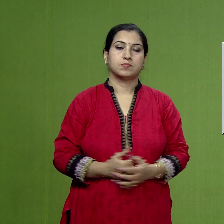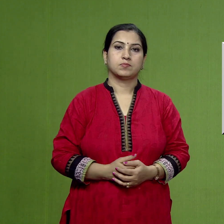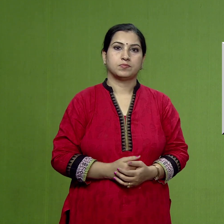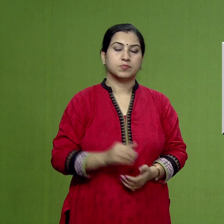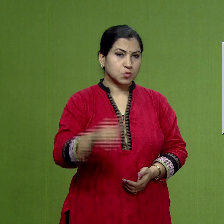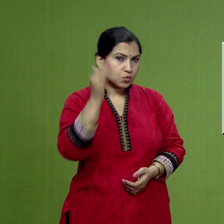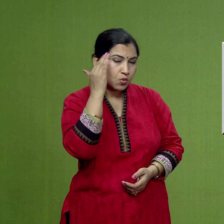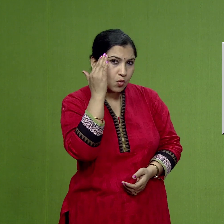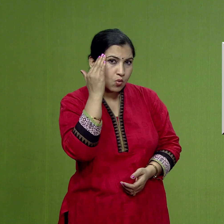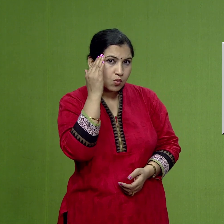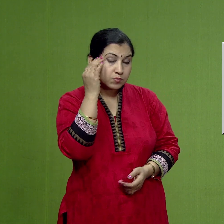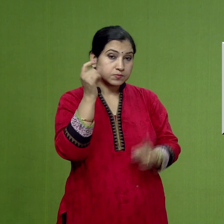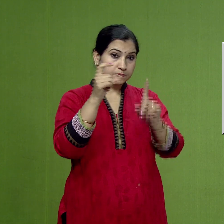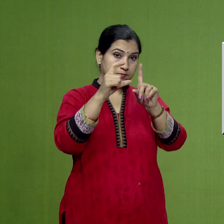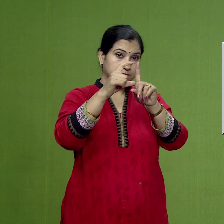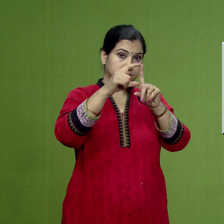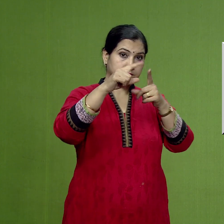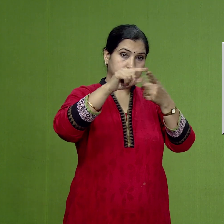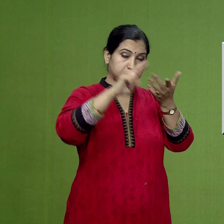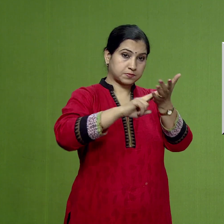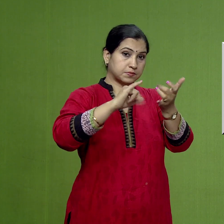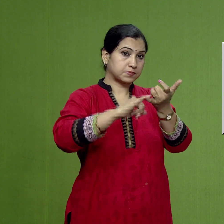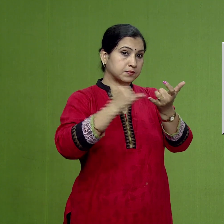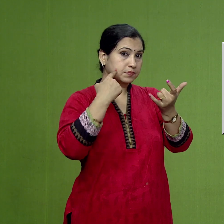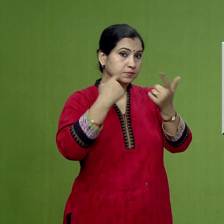Did you know that the density of population also keeps on changing?